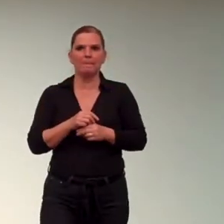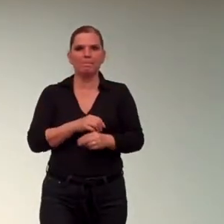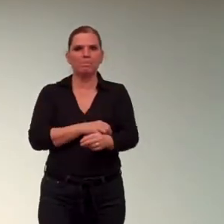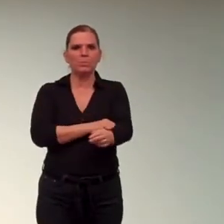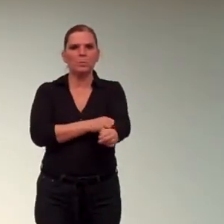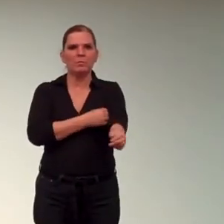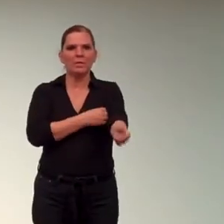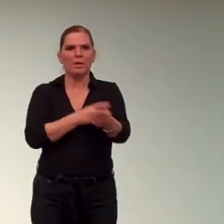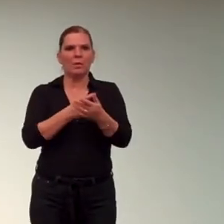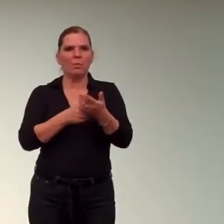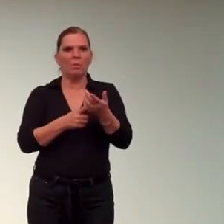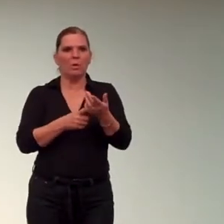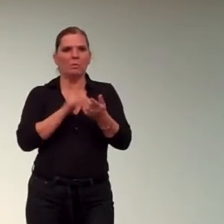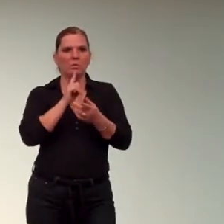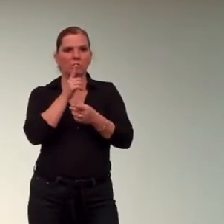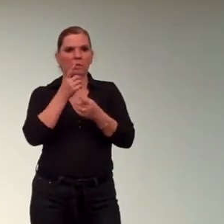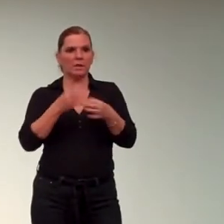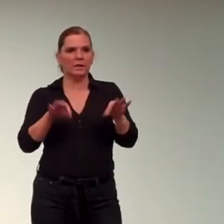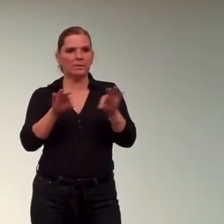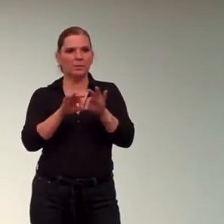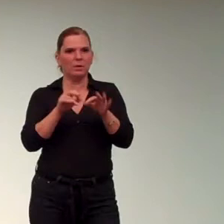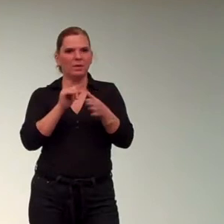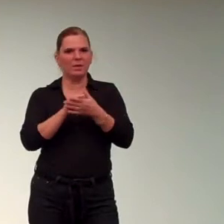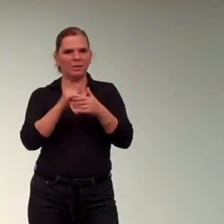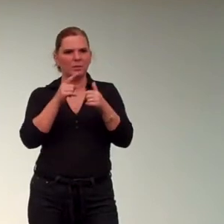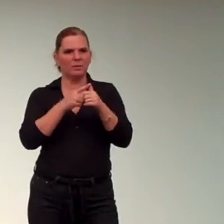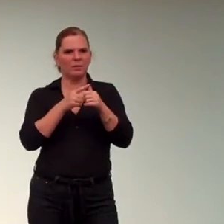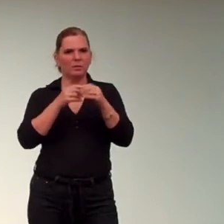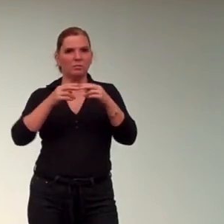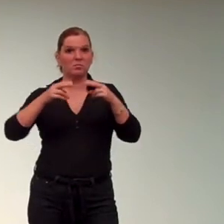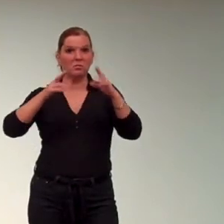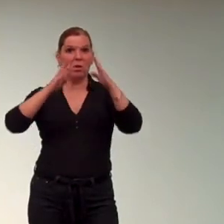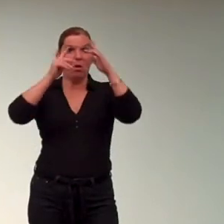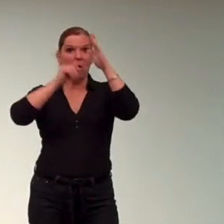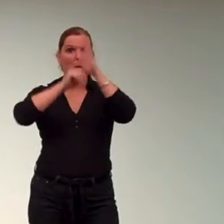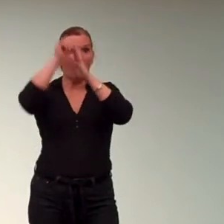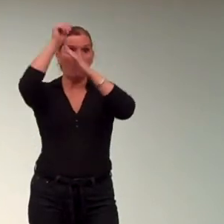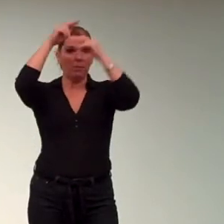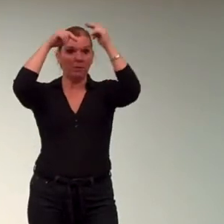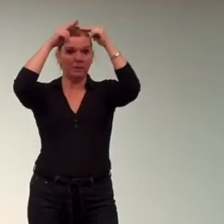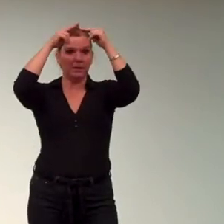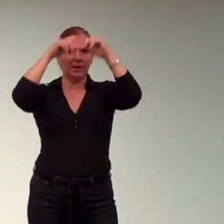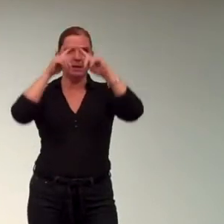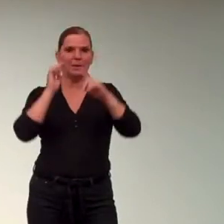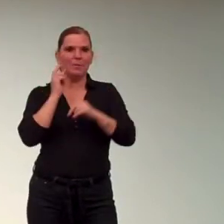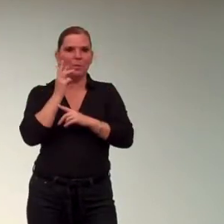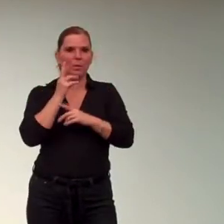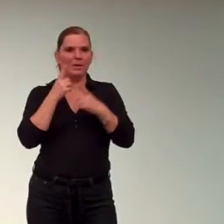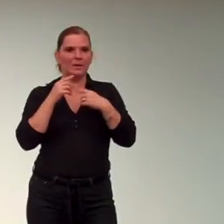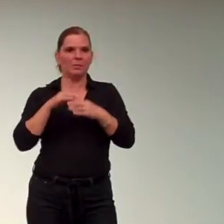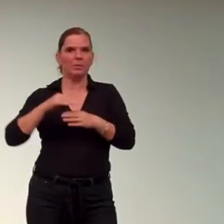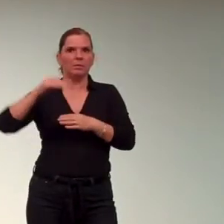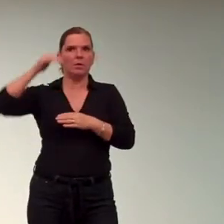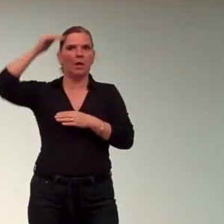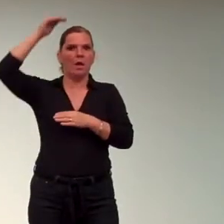What was really significant about that was not that it was the first skyscraper, but that Wheeling had to build